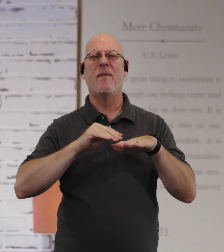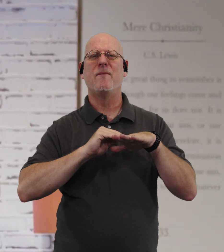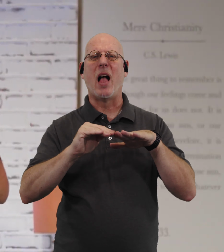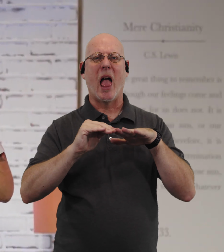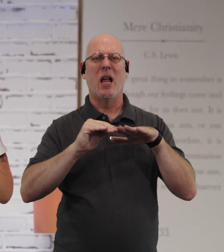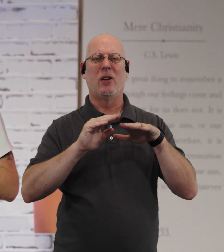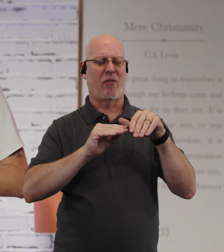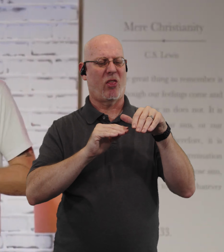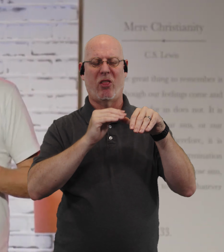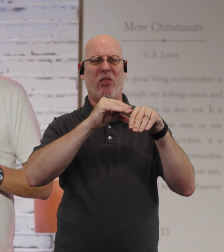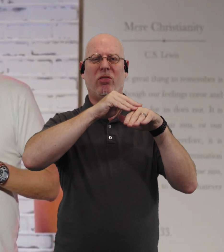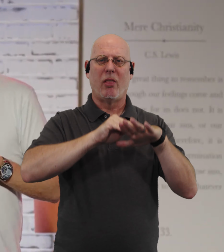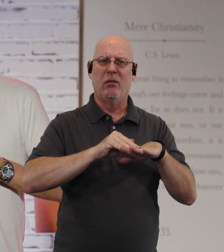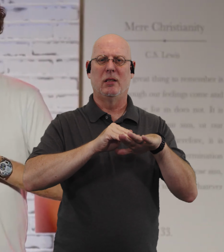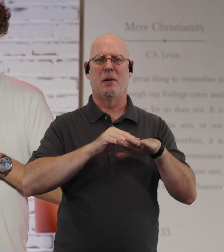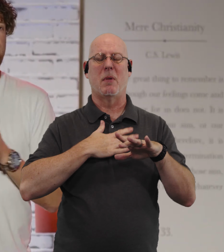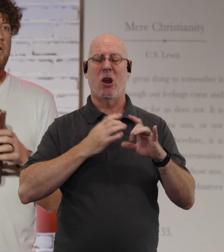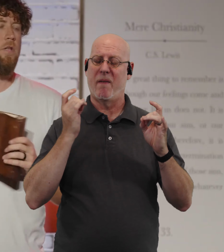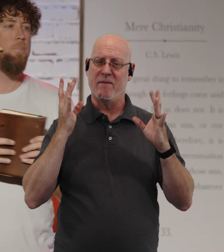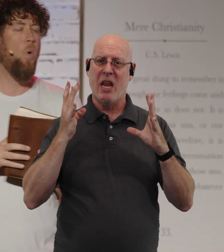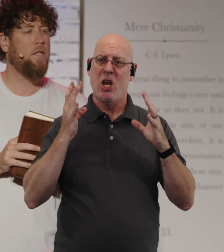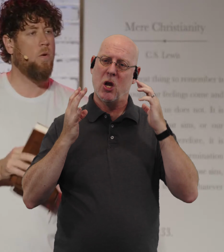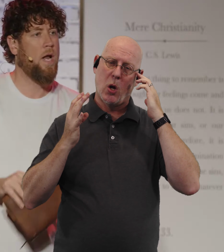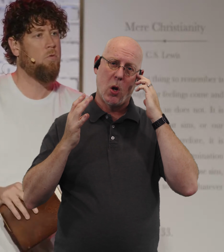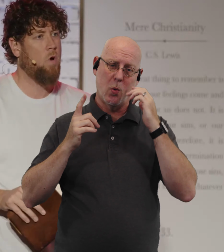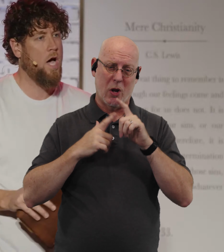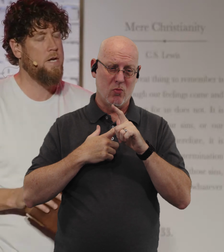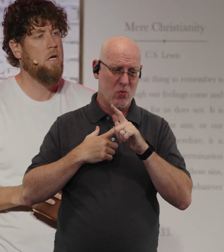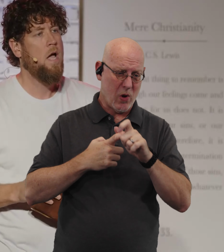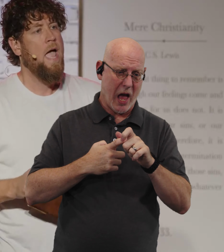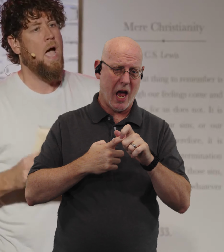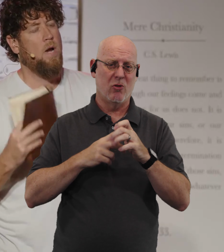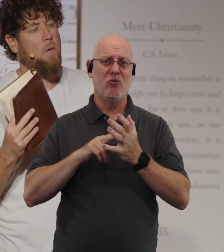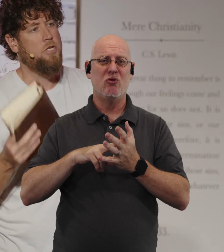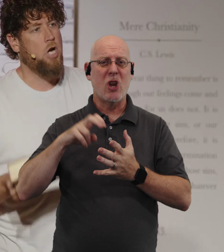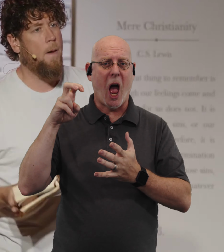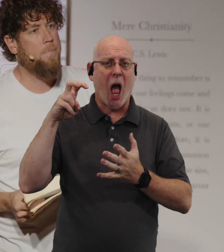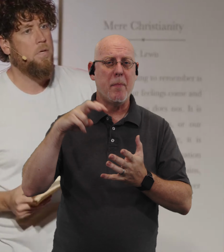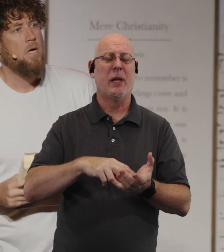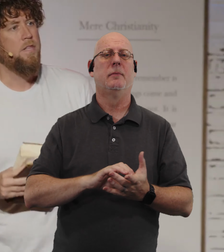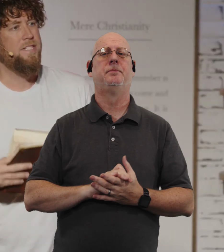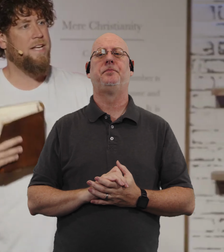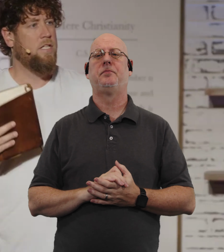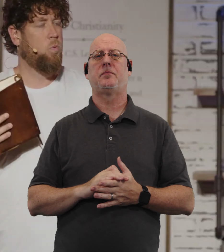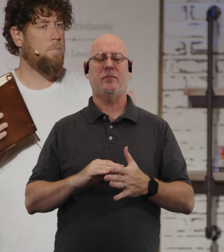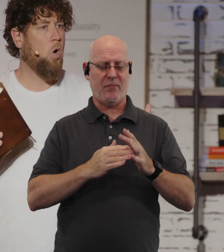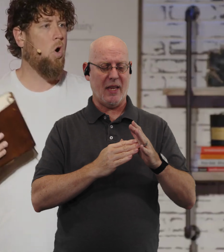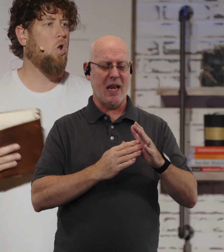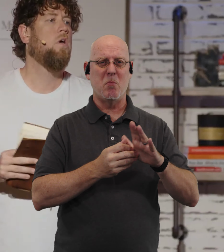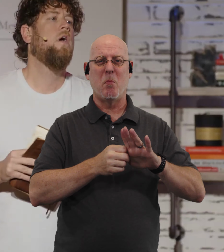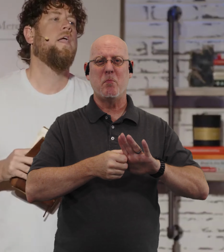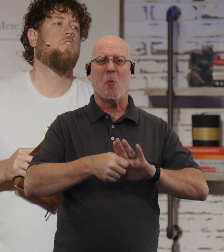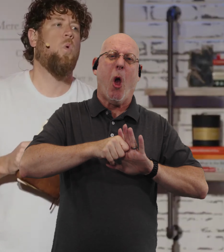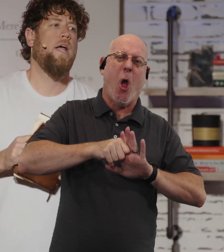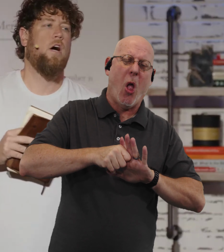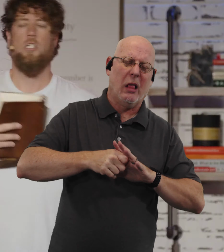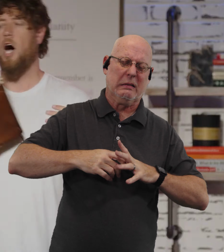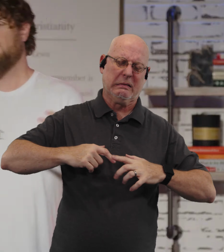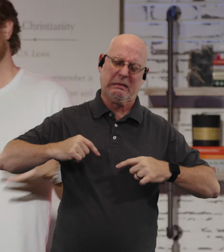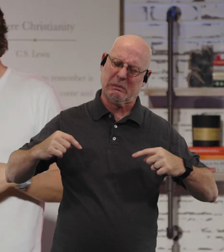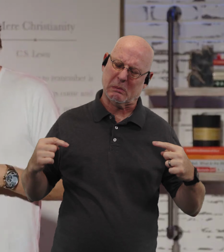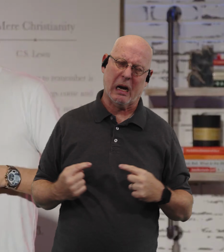that, you know what it's like, but mine were quite severe to the point that when I would run and when I would jump, the tendons would pull. It was